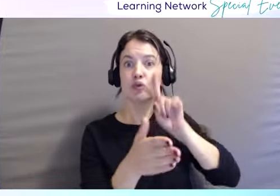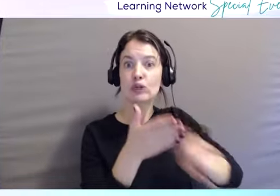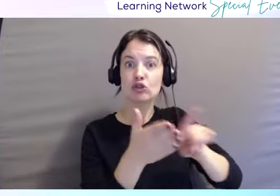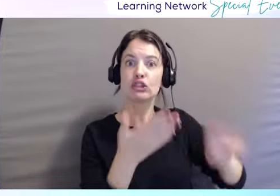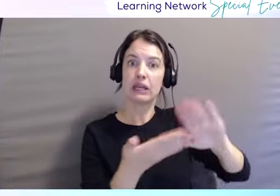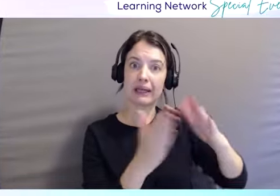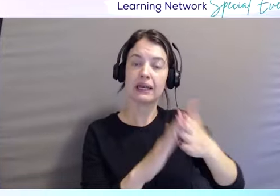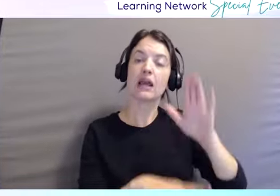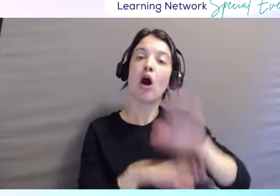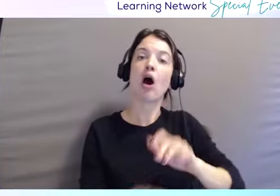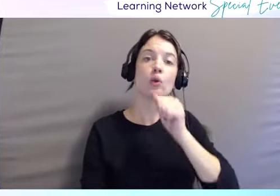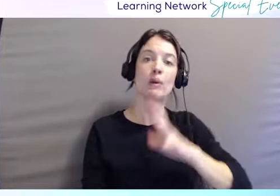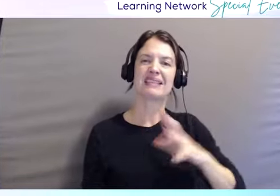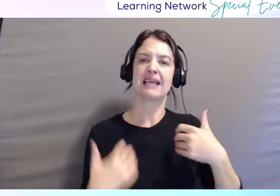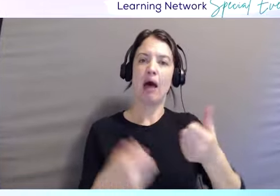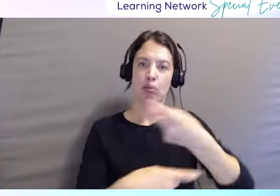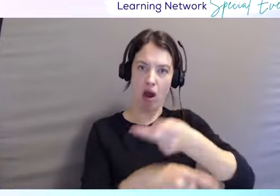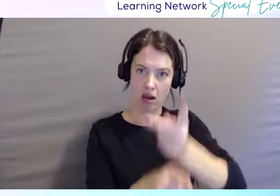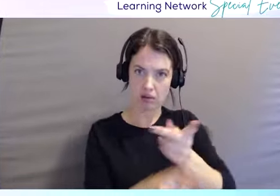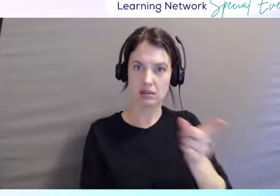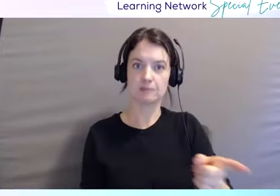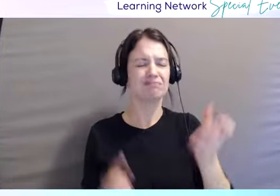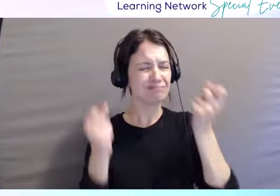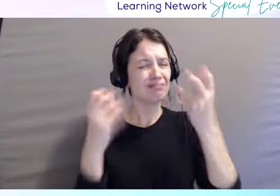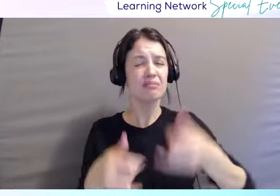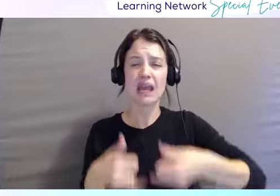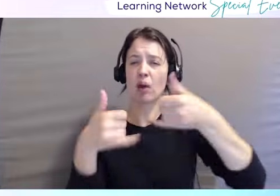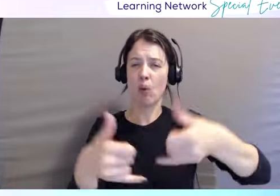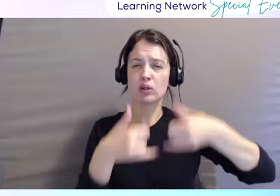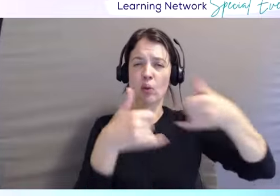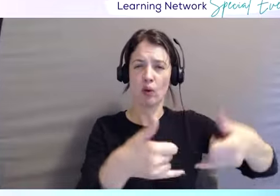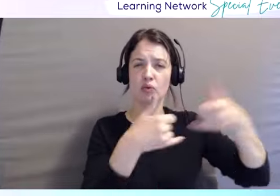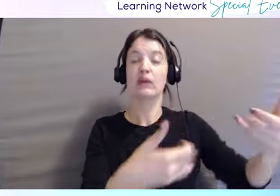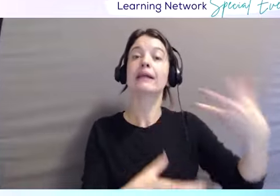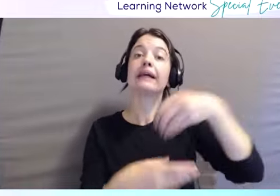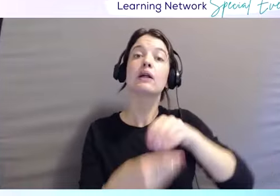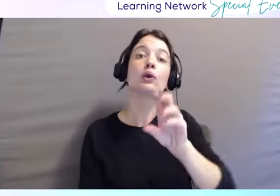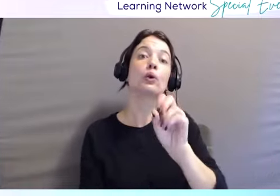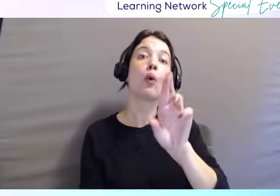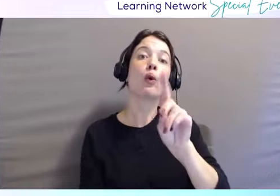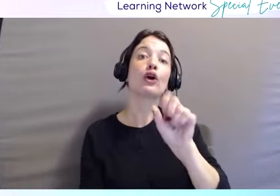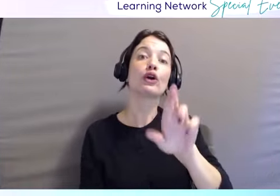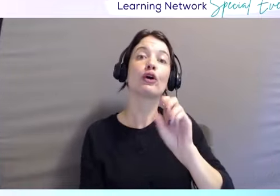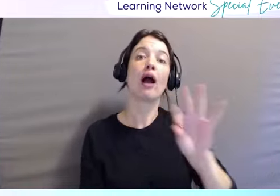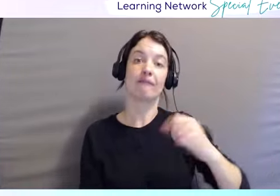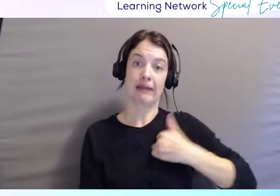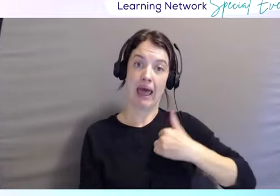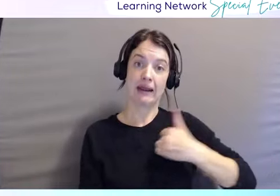received numerous awards for her work, including the Order of Canada and a Doctorate of the University from the University of